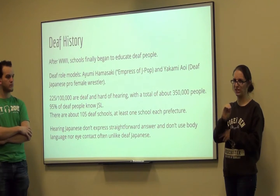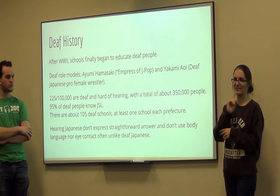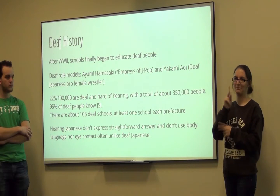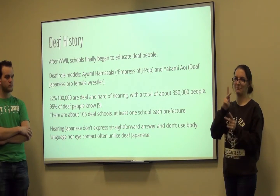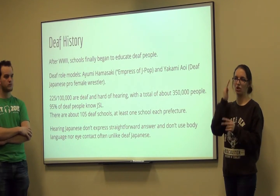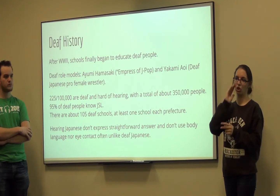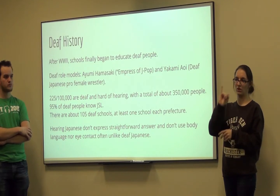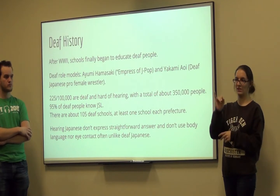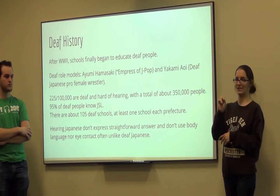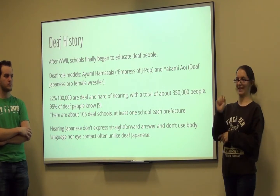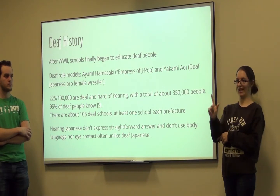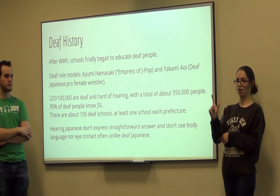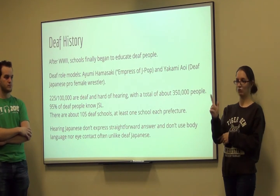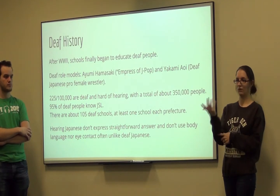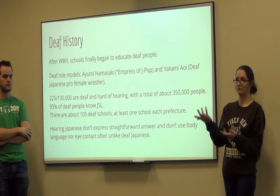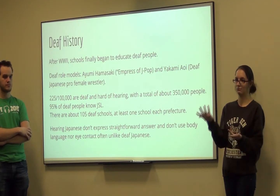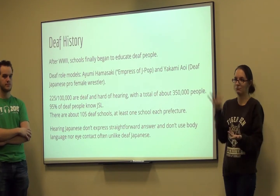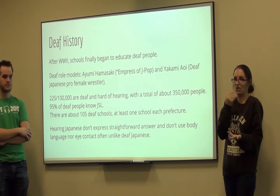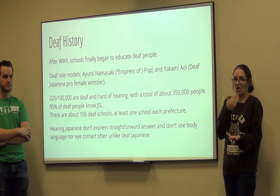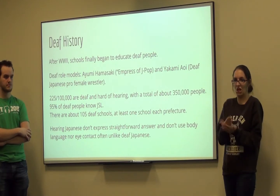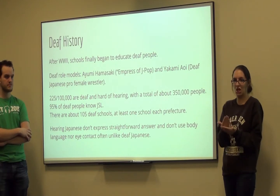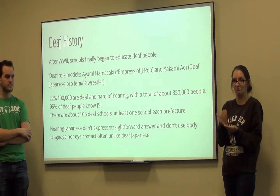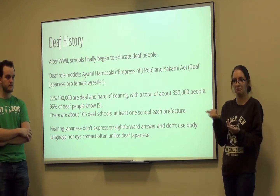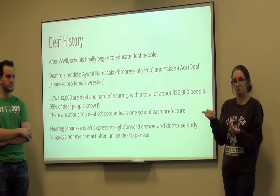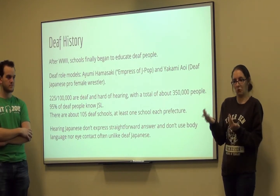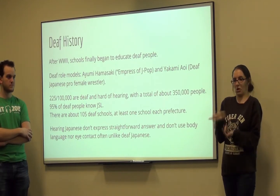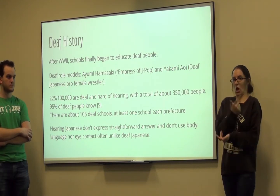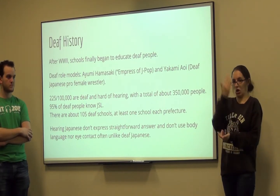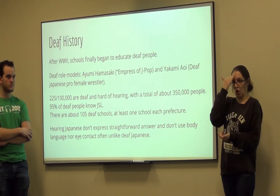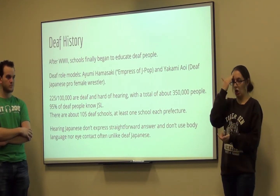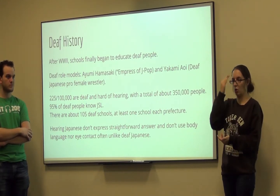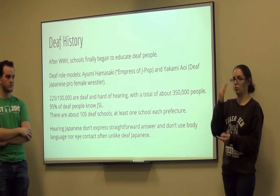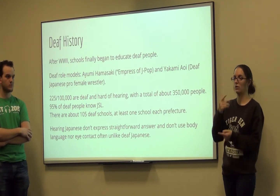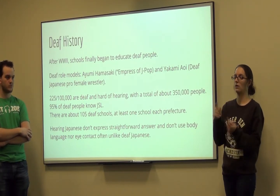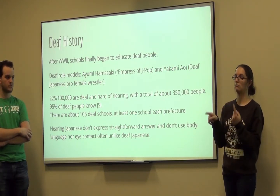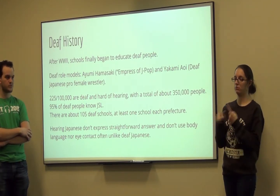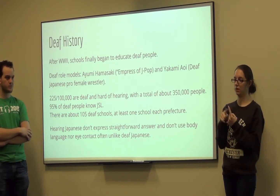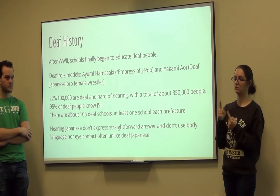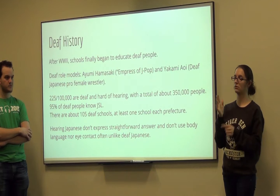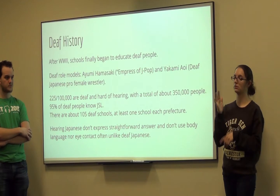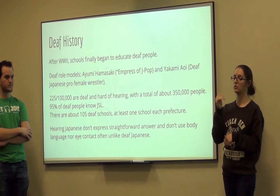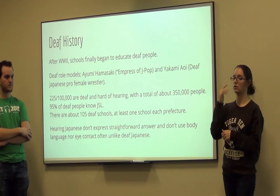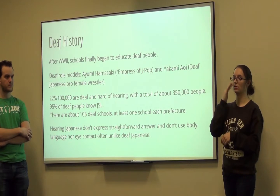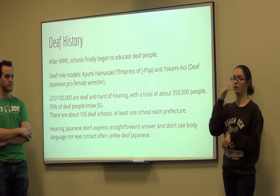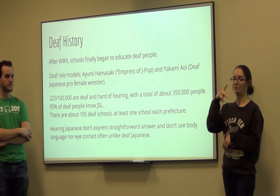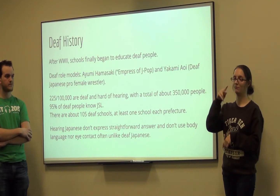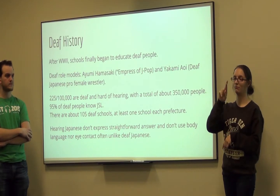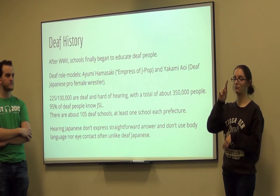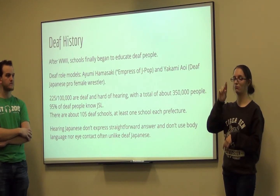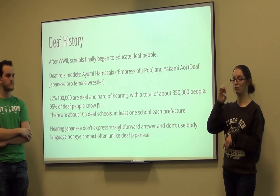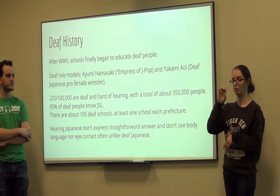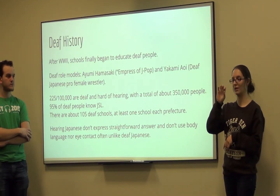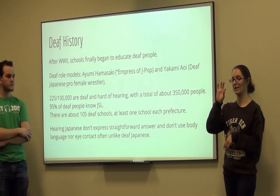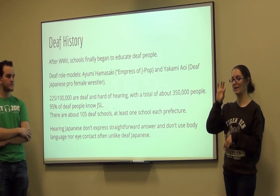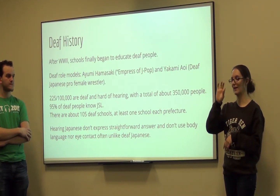think about 95% of deaf people in Japan know JSL, so that's good because almost all of them know JSL.